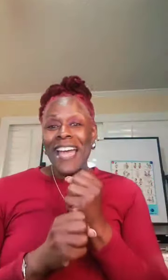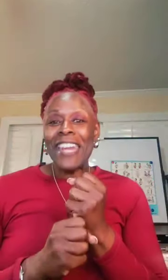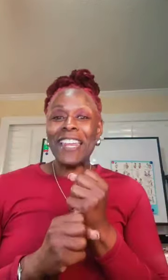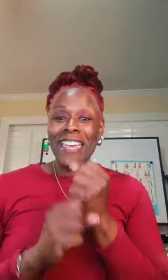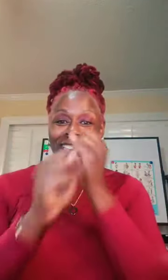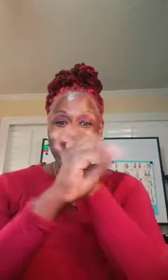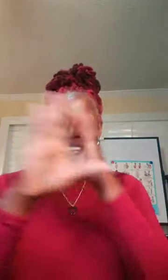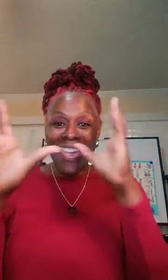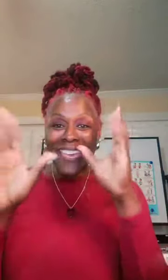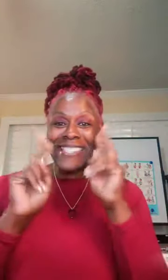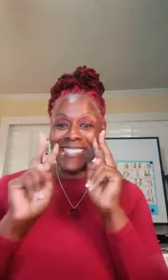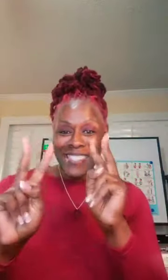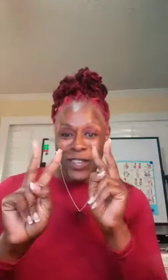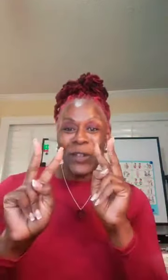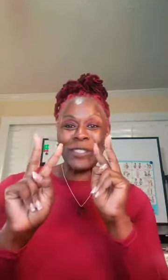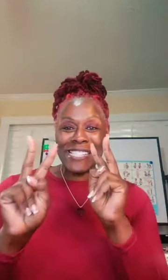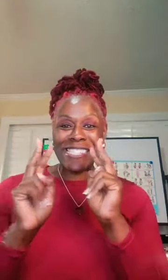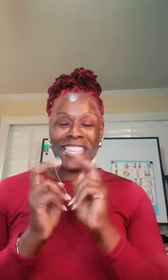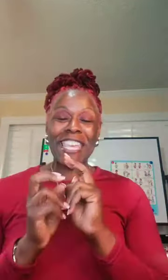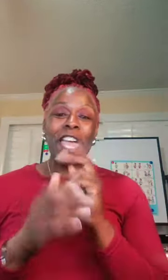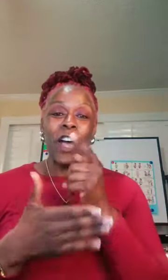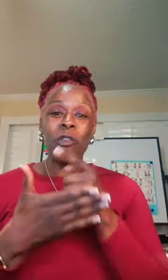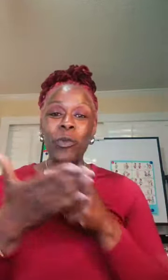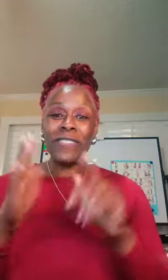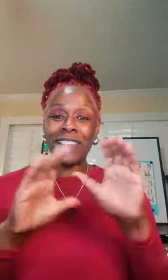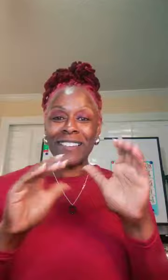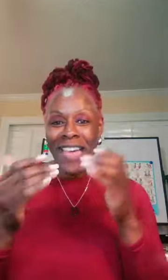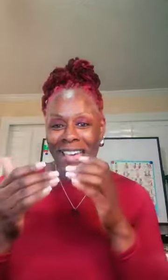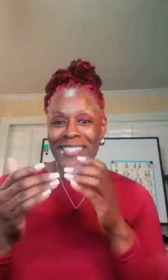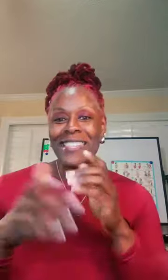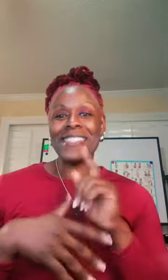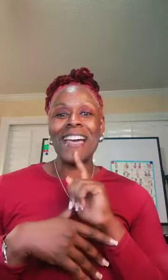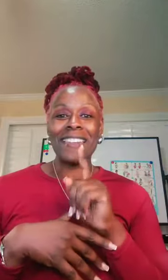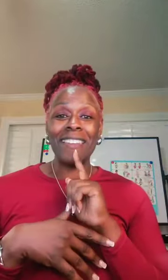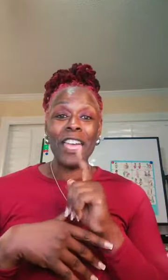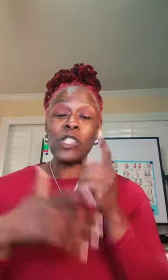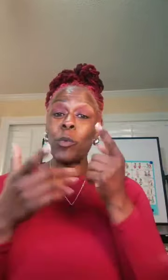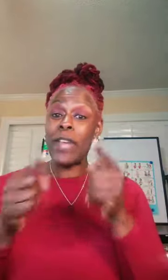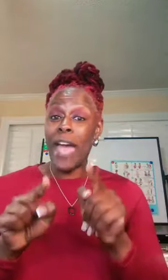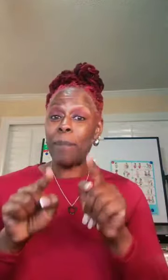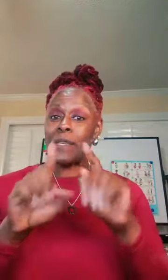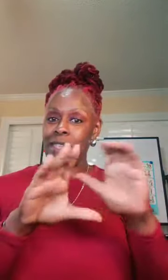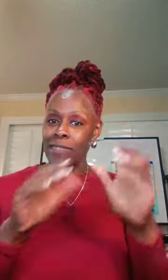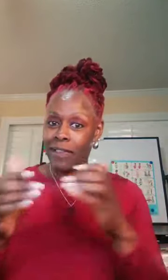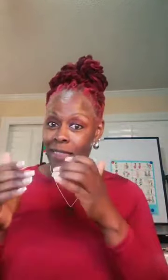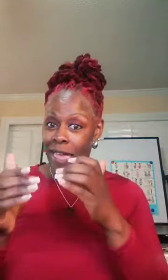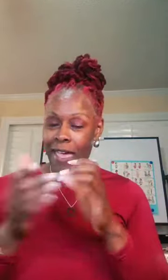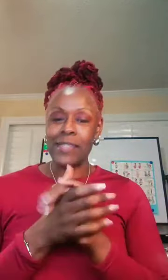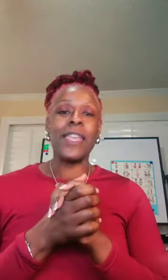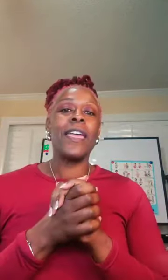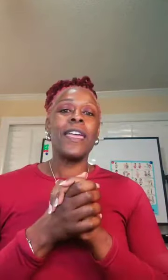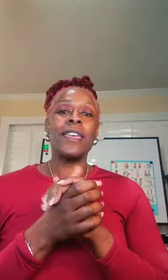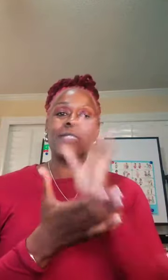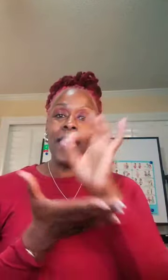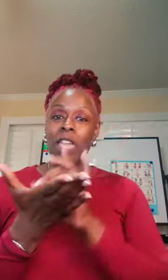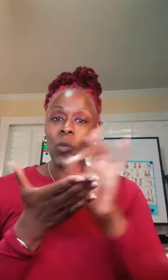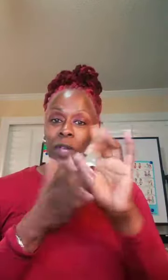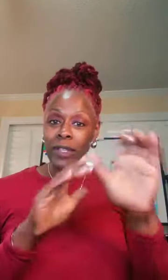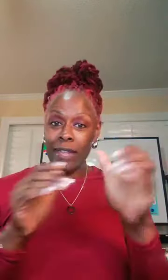of like a taste, look-see of what the class is kind of like. So what happens in the class, it's an 8-week